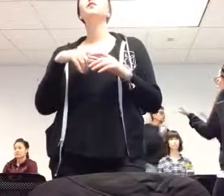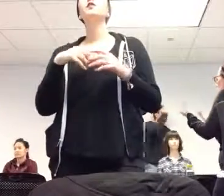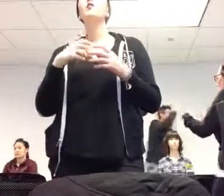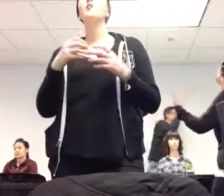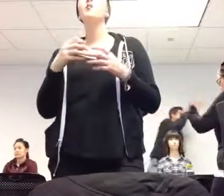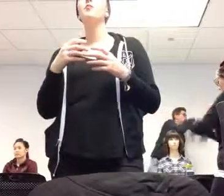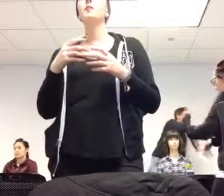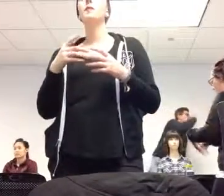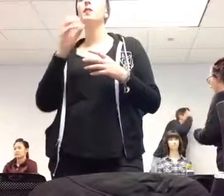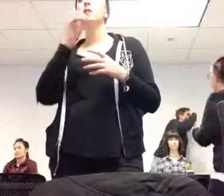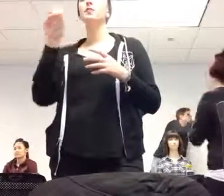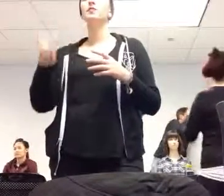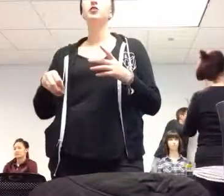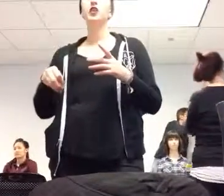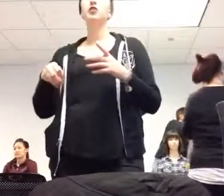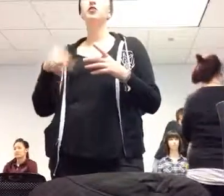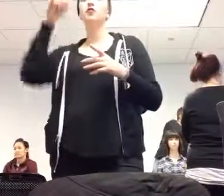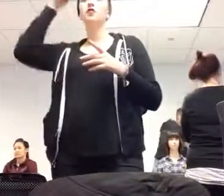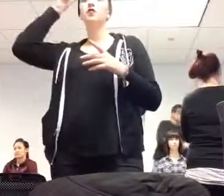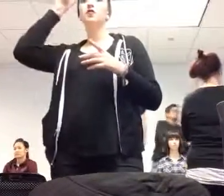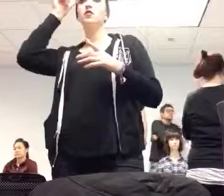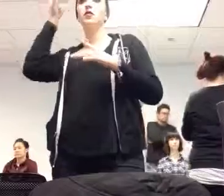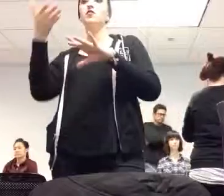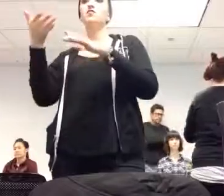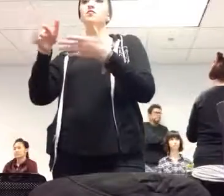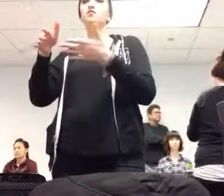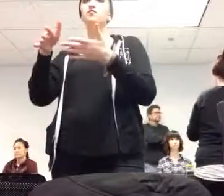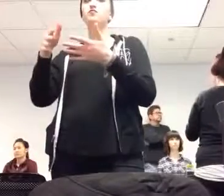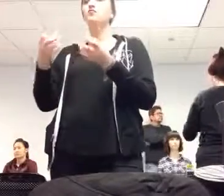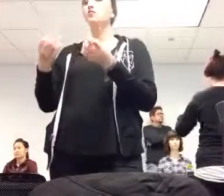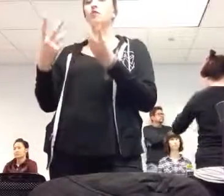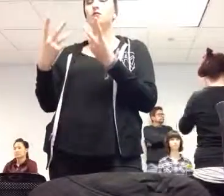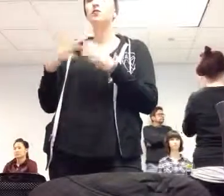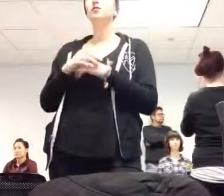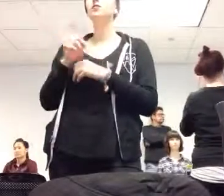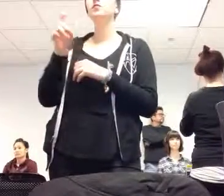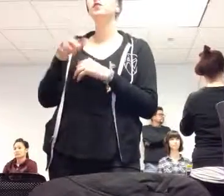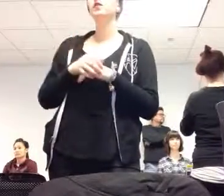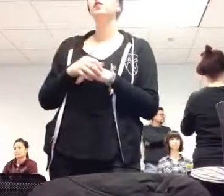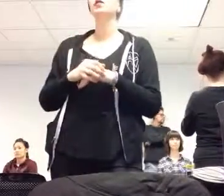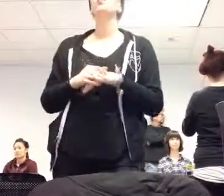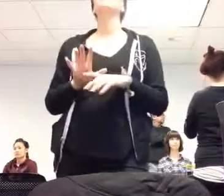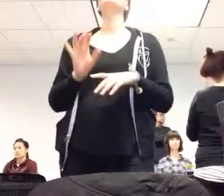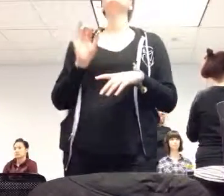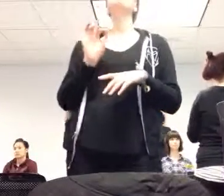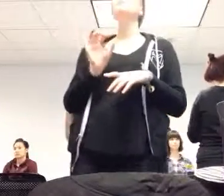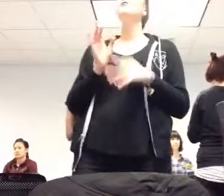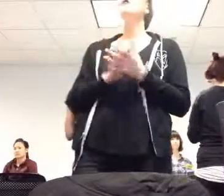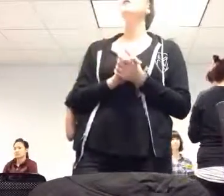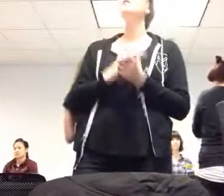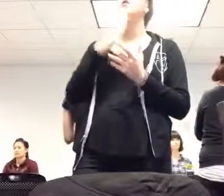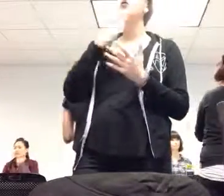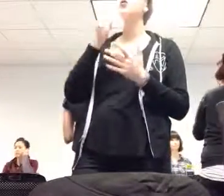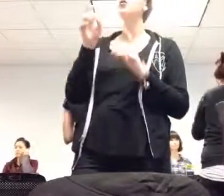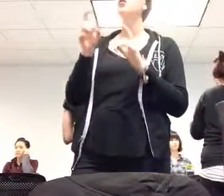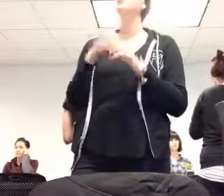as percentages, of total cattle population, it's a good question. I would say probably